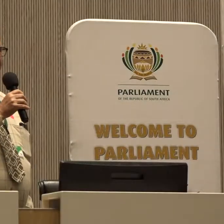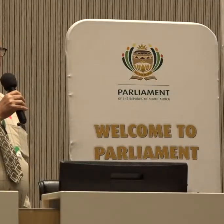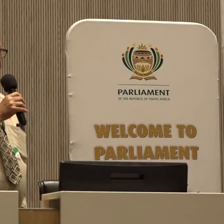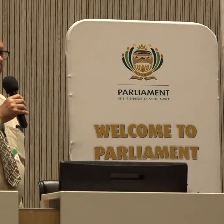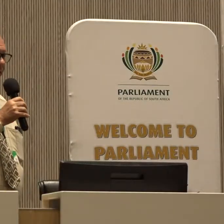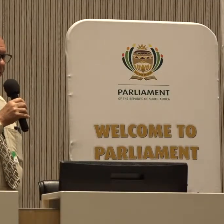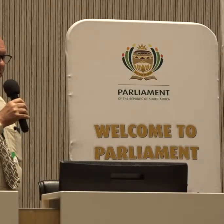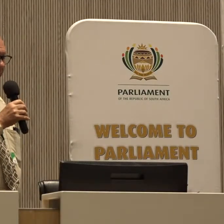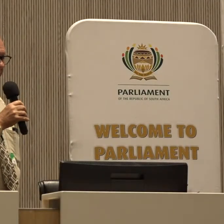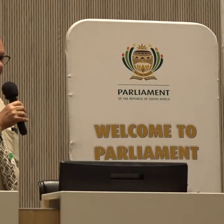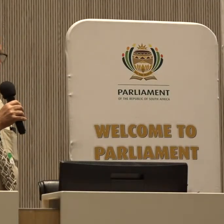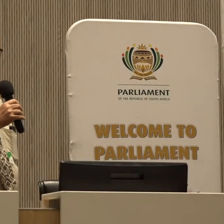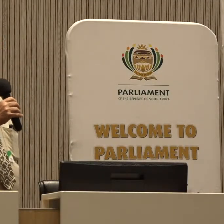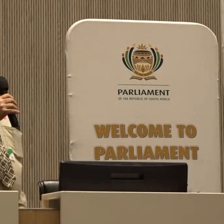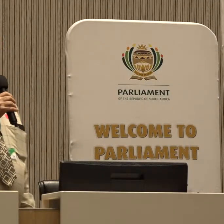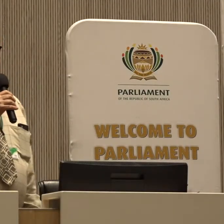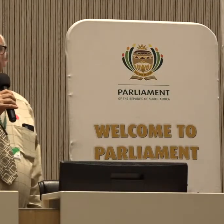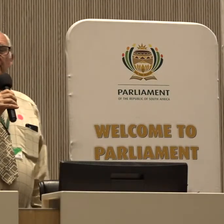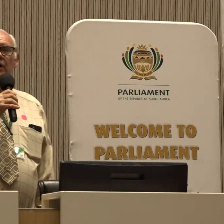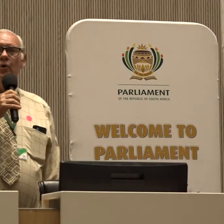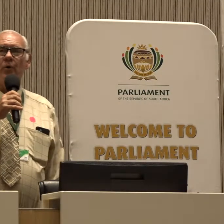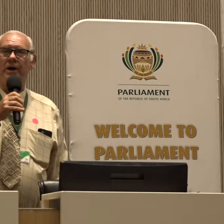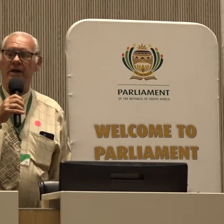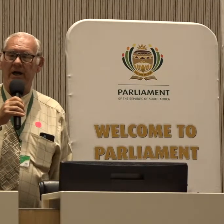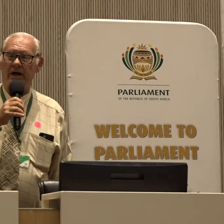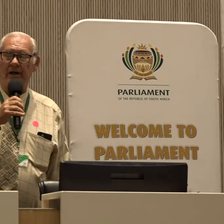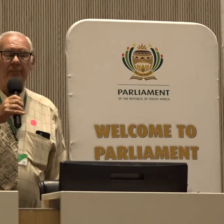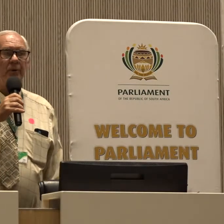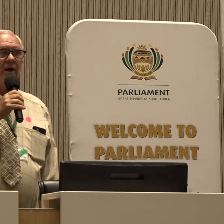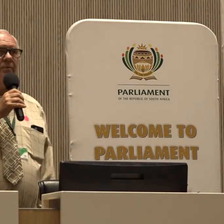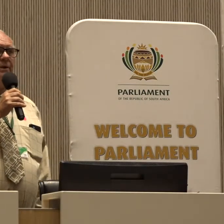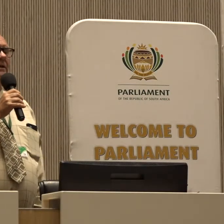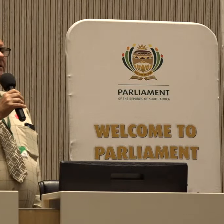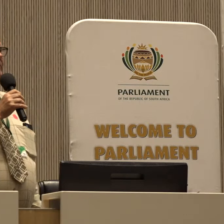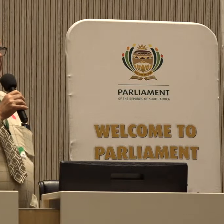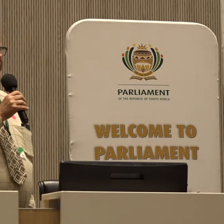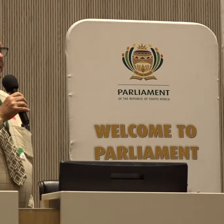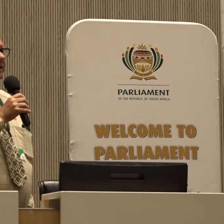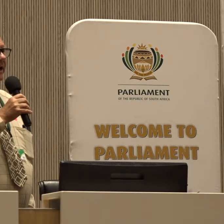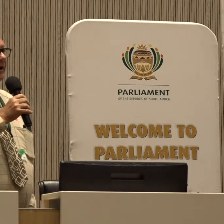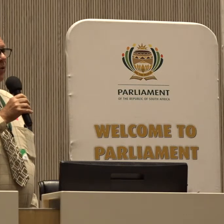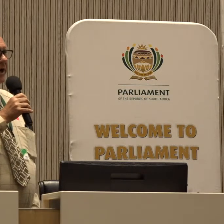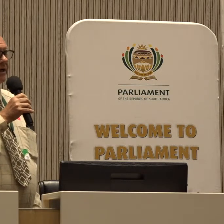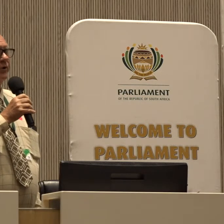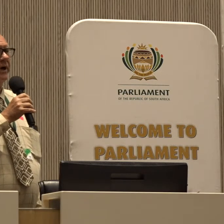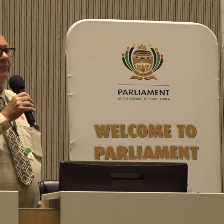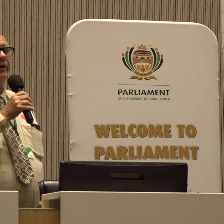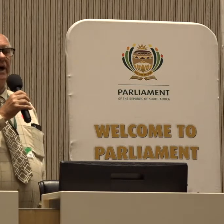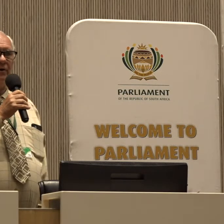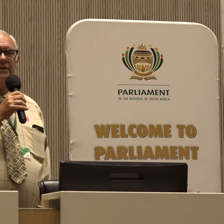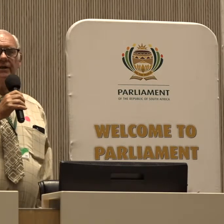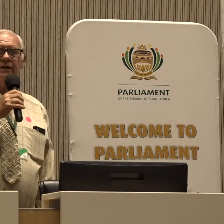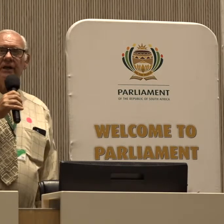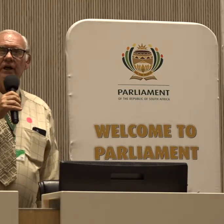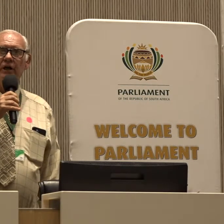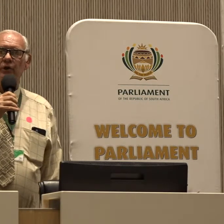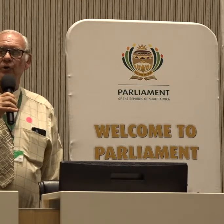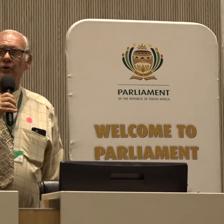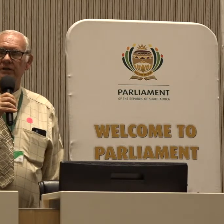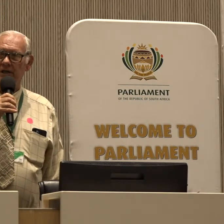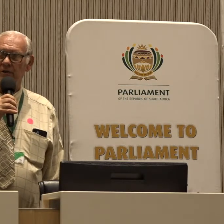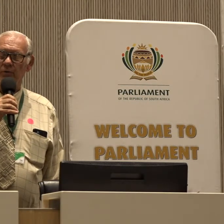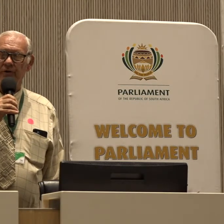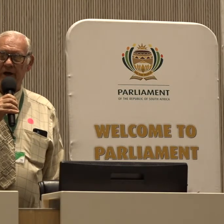we in the city of China are really honored when parliament make it their work to come to our city